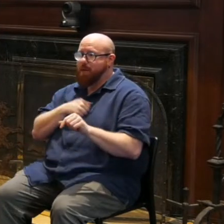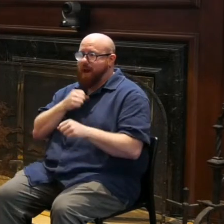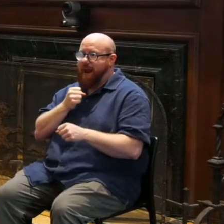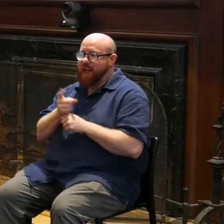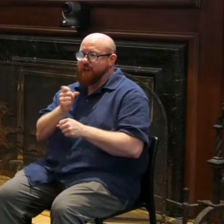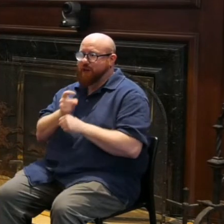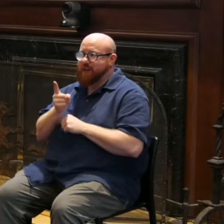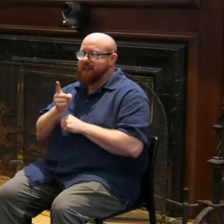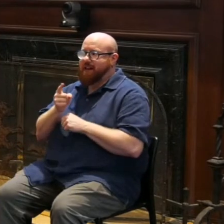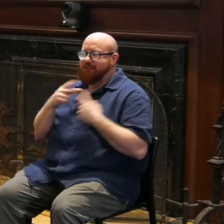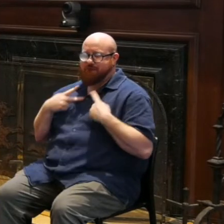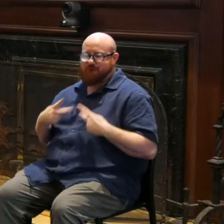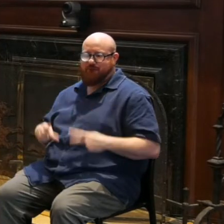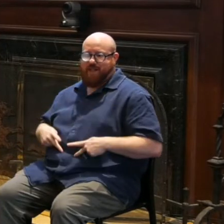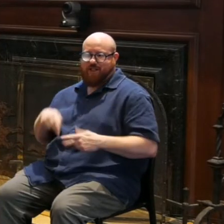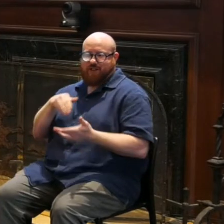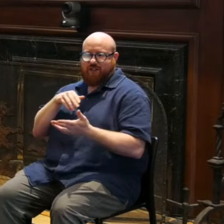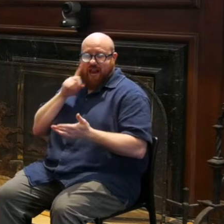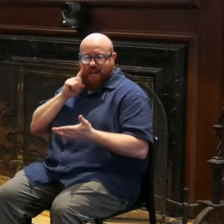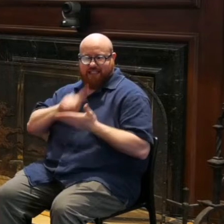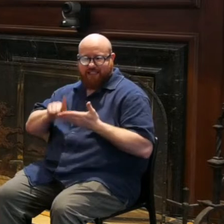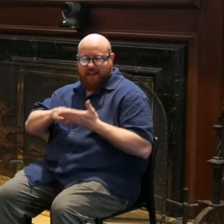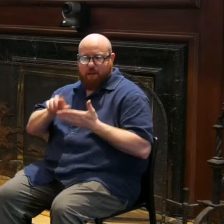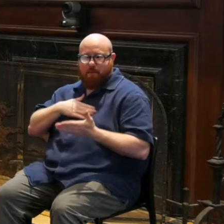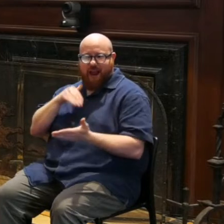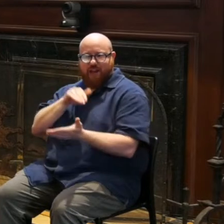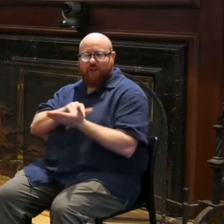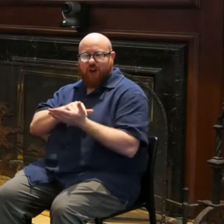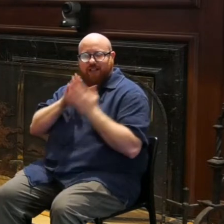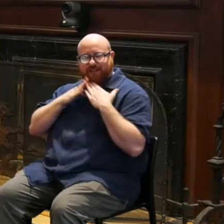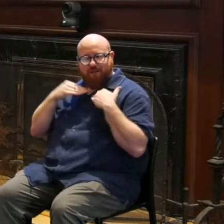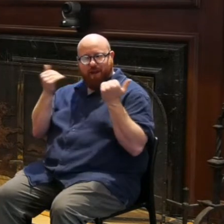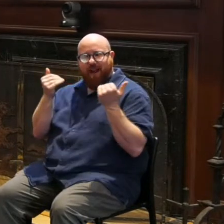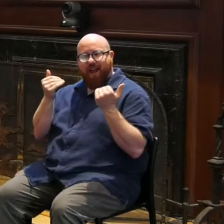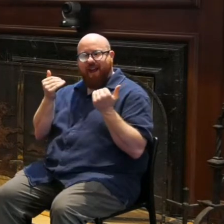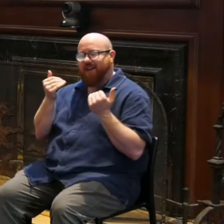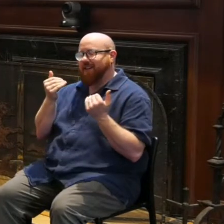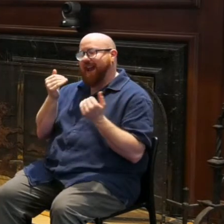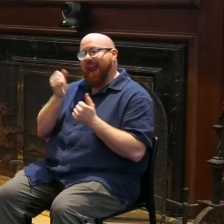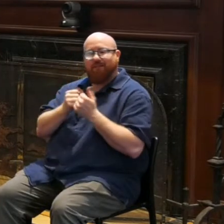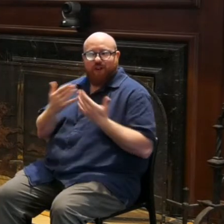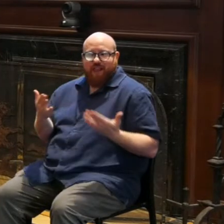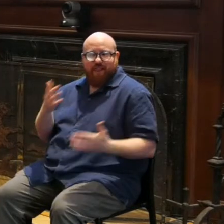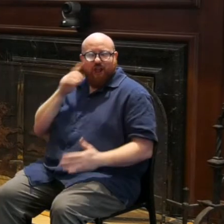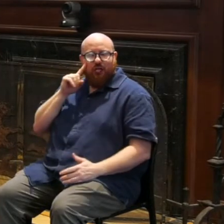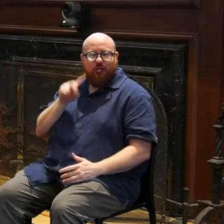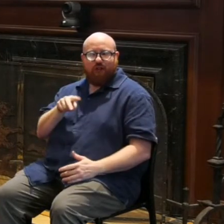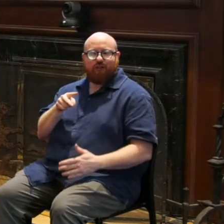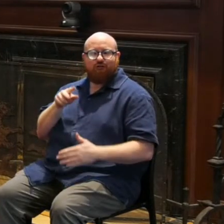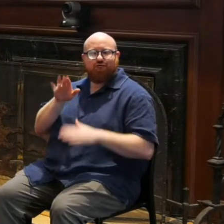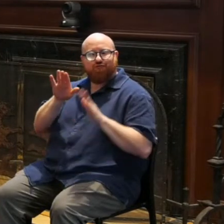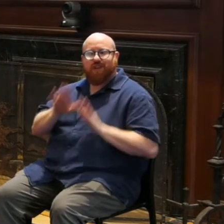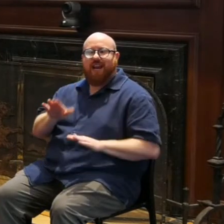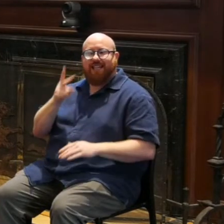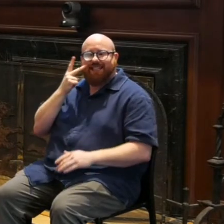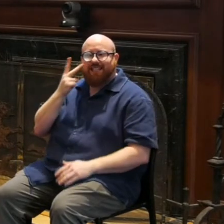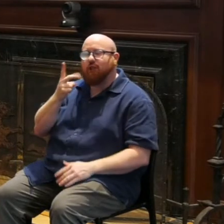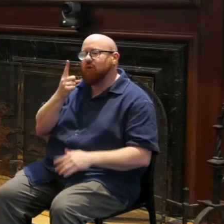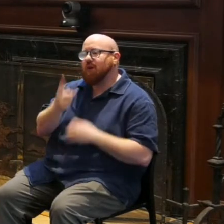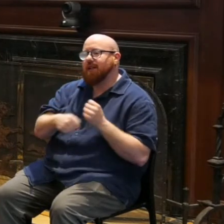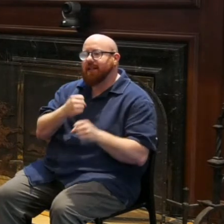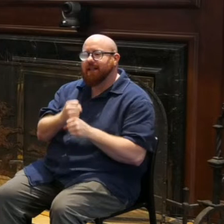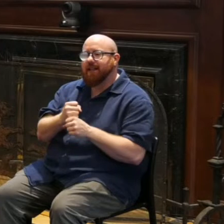my doctor smile at me and say, "Everything looks great. See you in a year." Now he tells